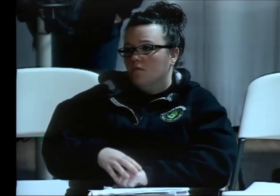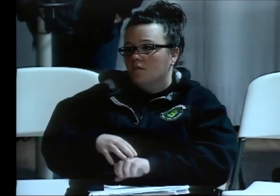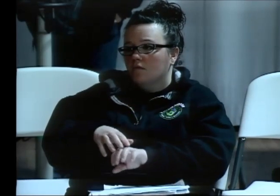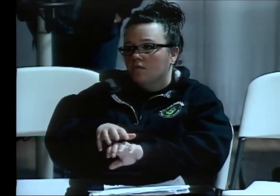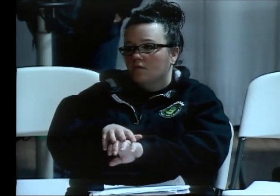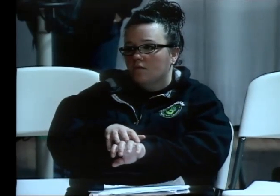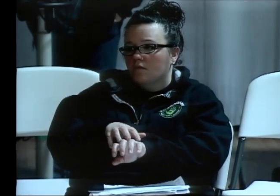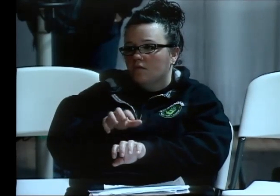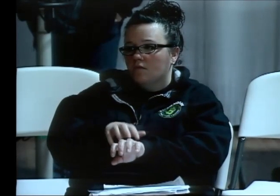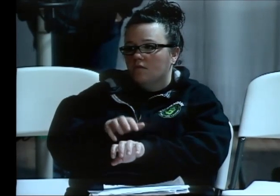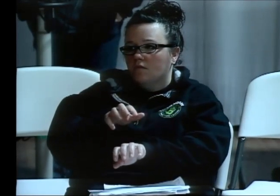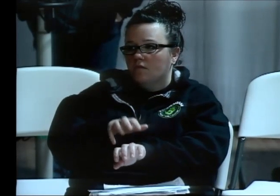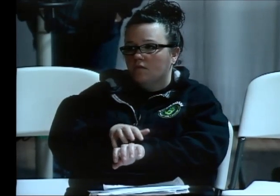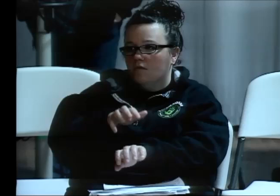Grapes, it's like for a bunch.